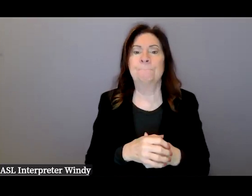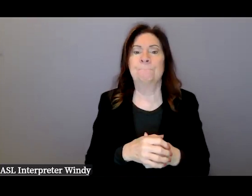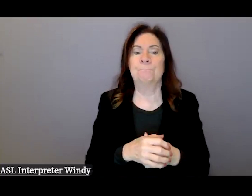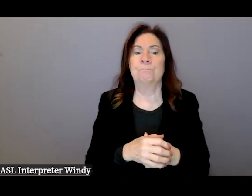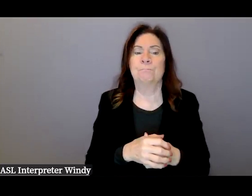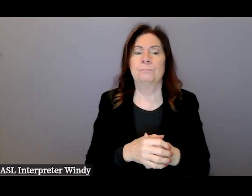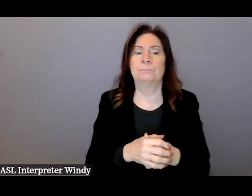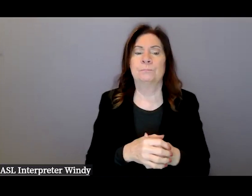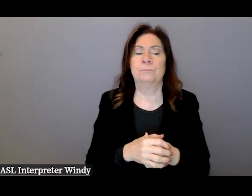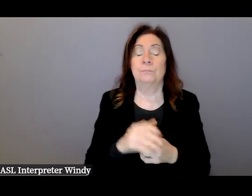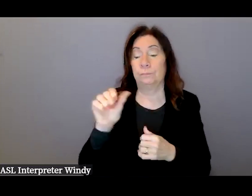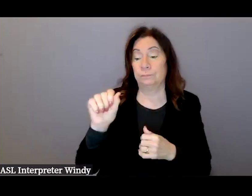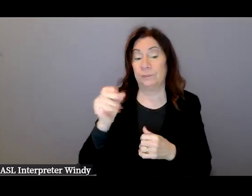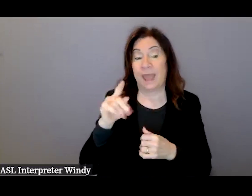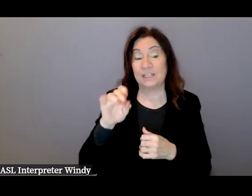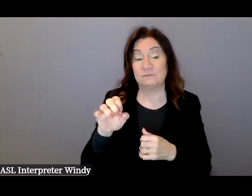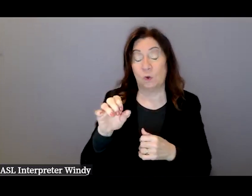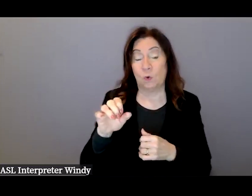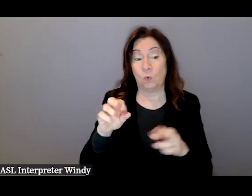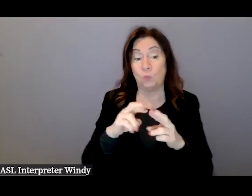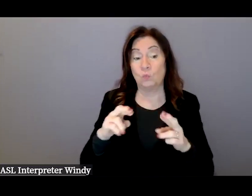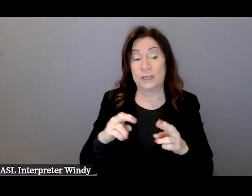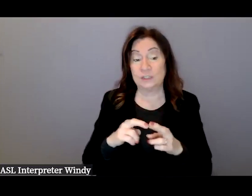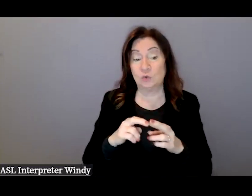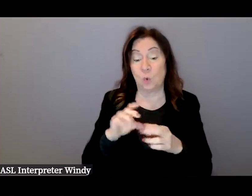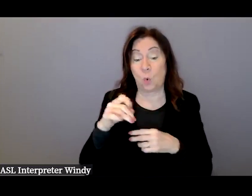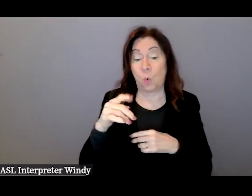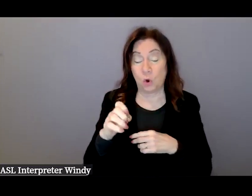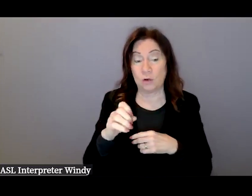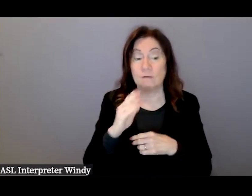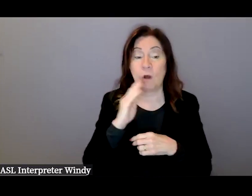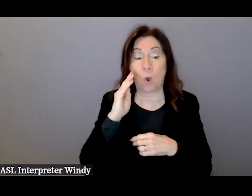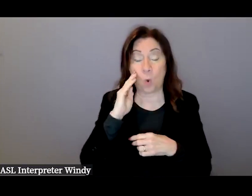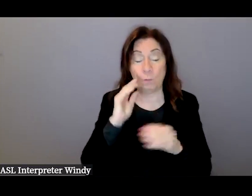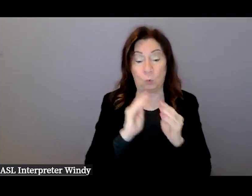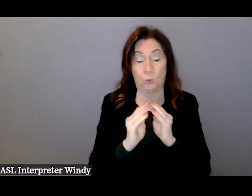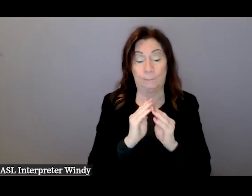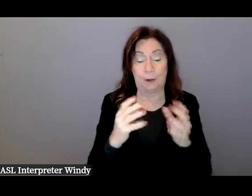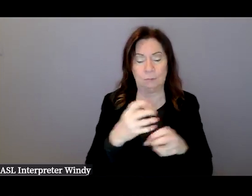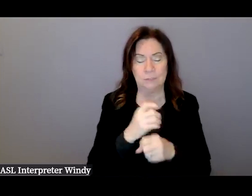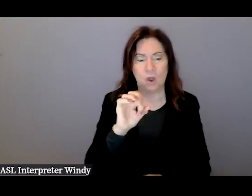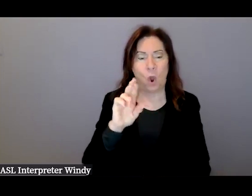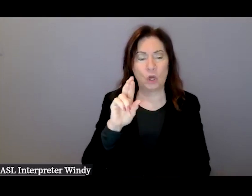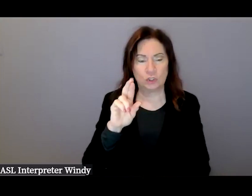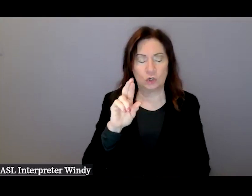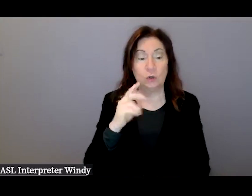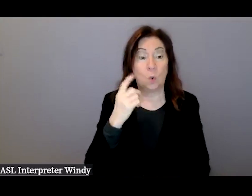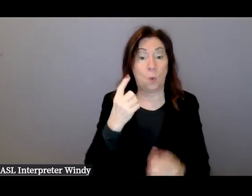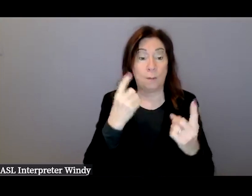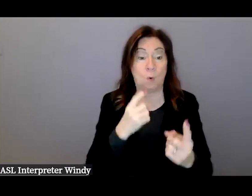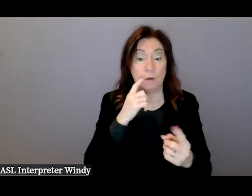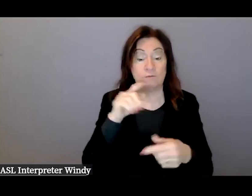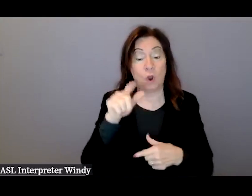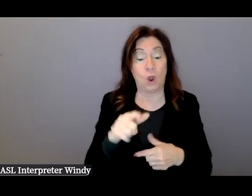The Asheville Regional Coalition for Home Repair, or ARCHER, is a single point of intake for low-income